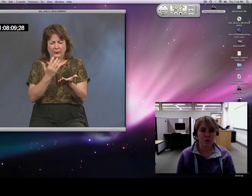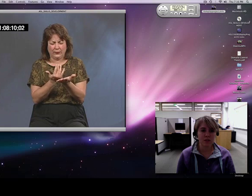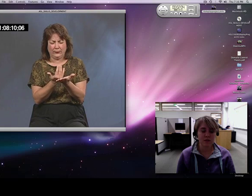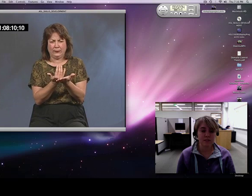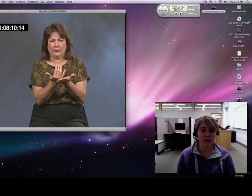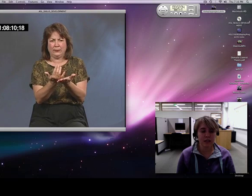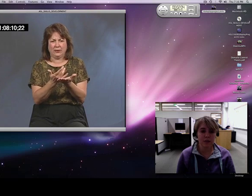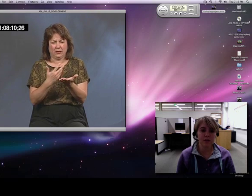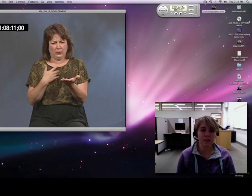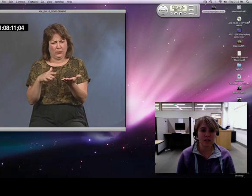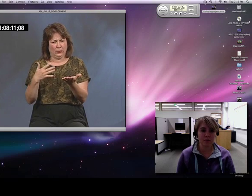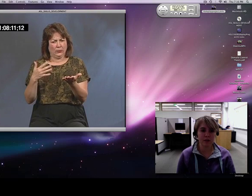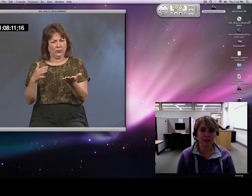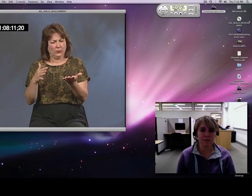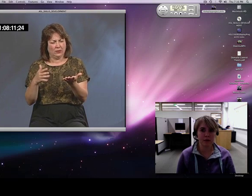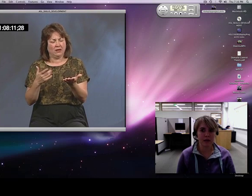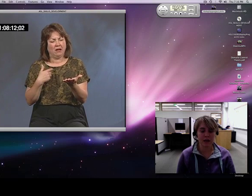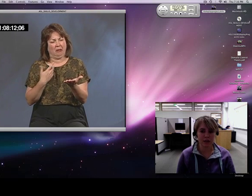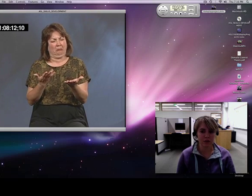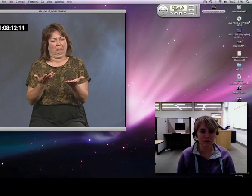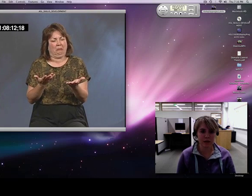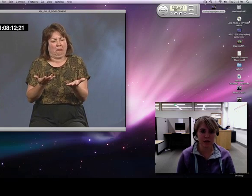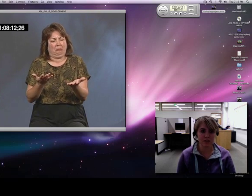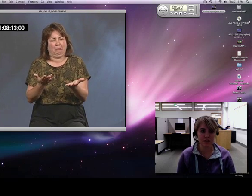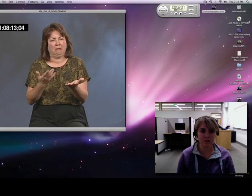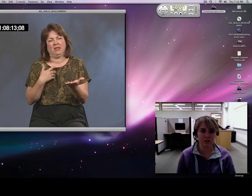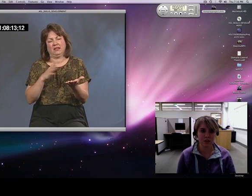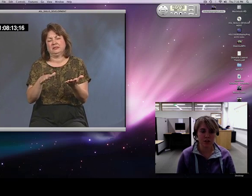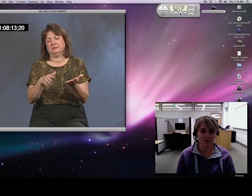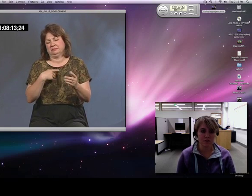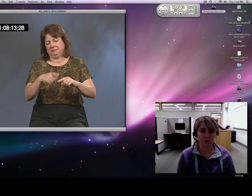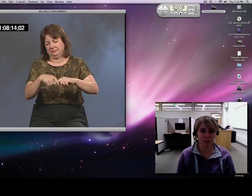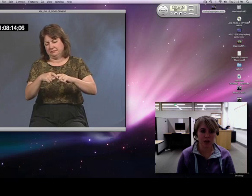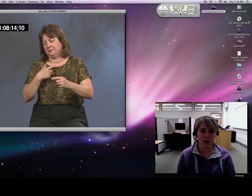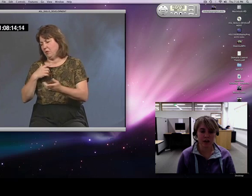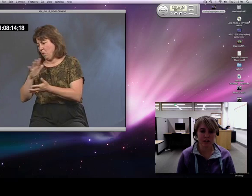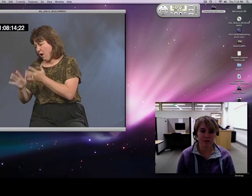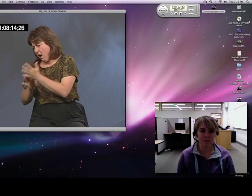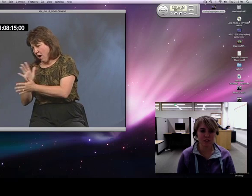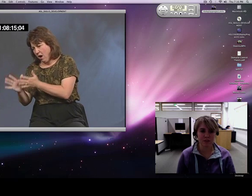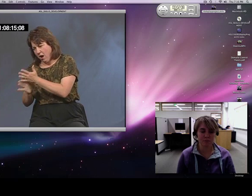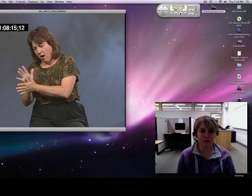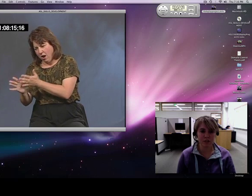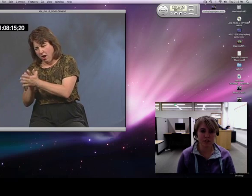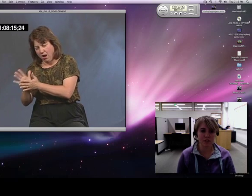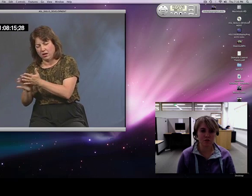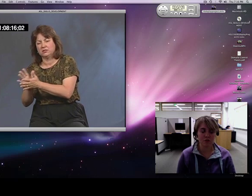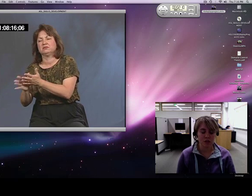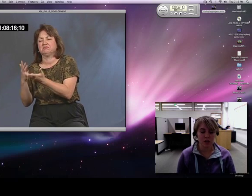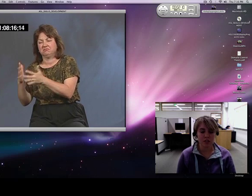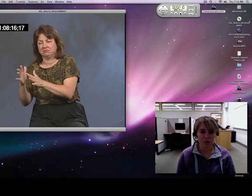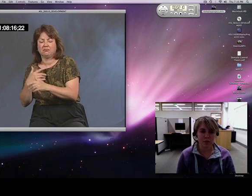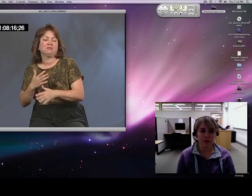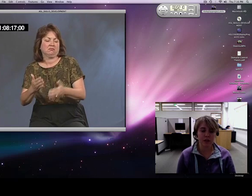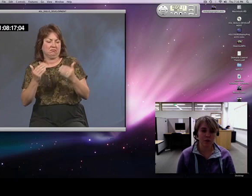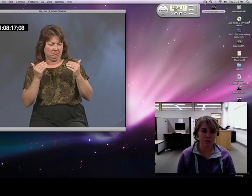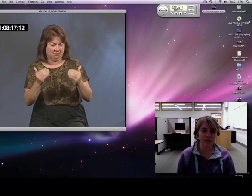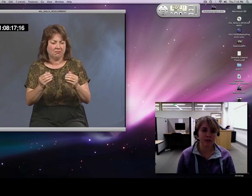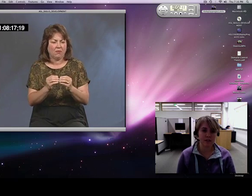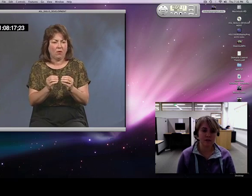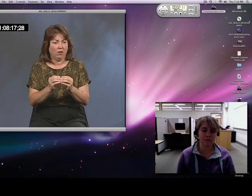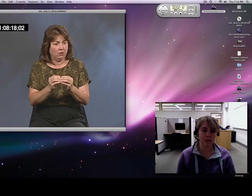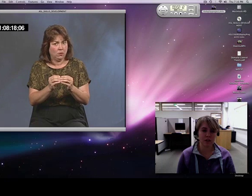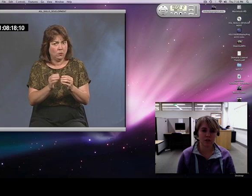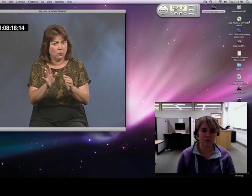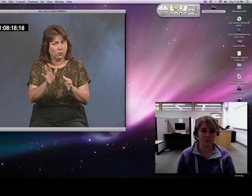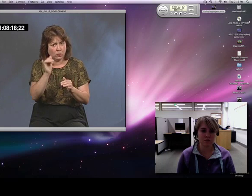and so as I was cutting them and getting them ready, I noticed my hands started to feel really hot and they were almost kind of burning. So I took a break and I washed my